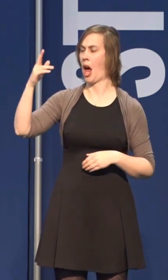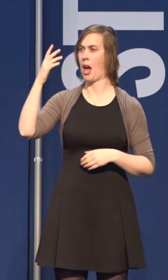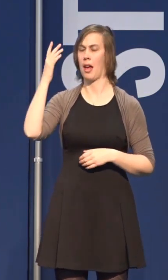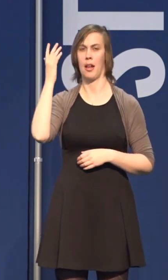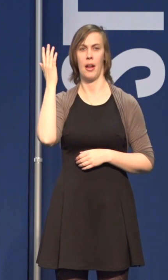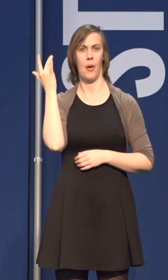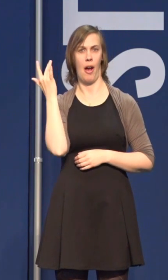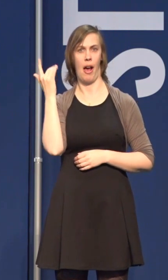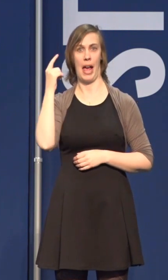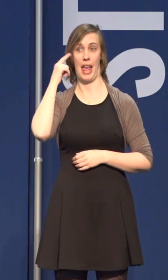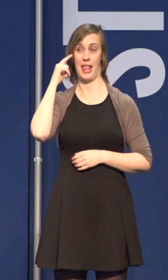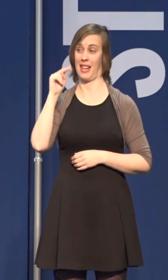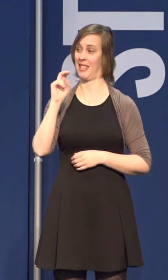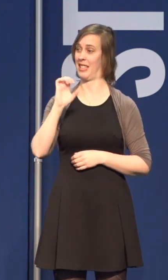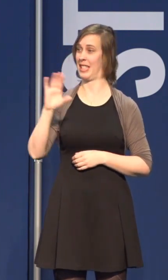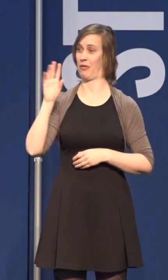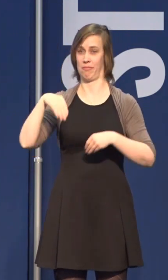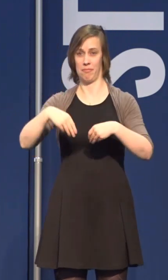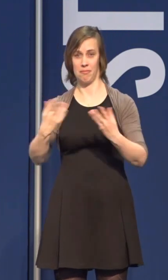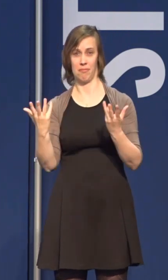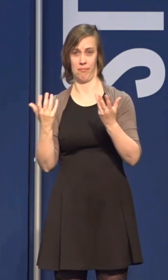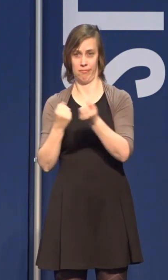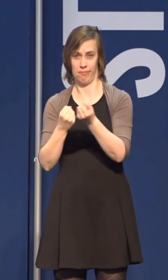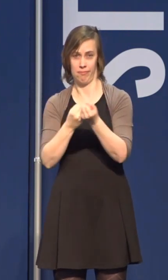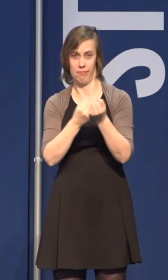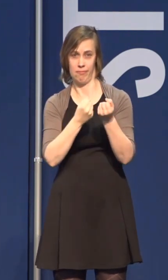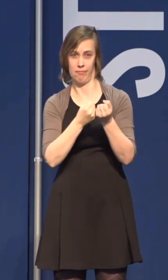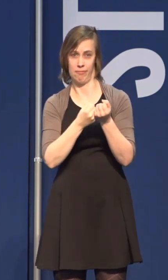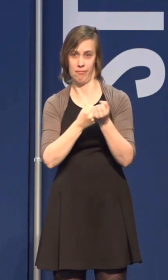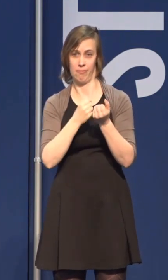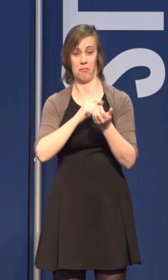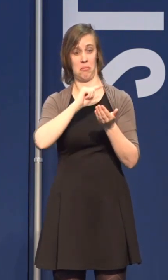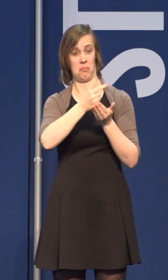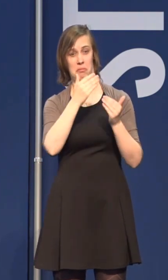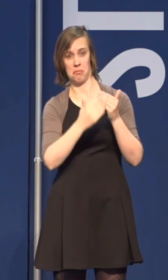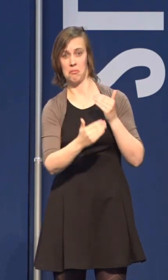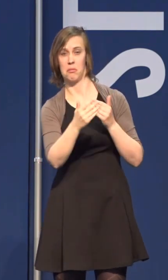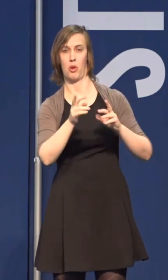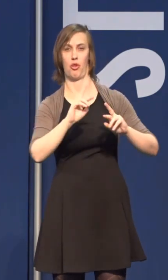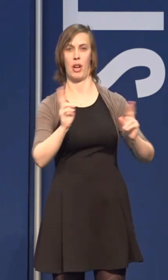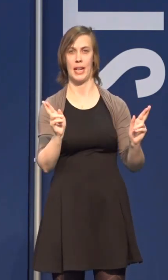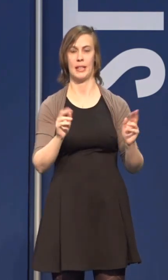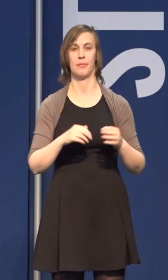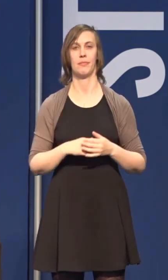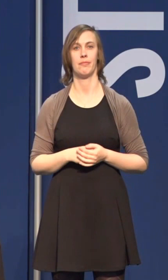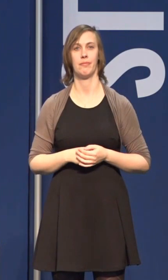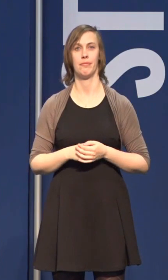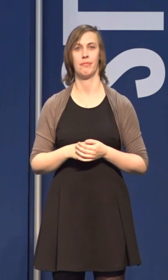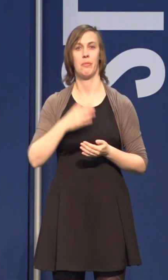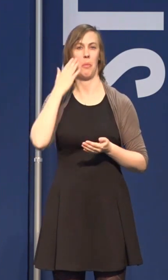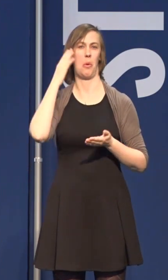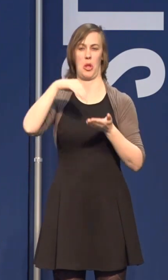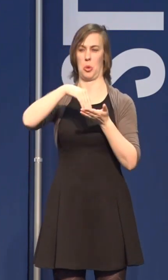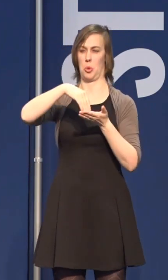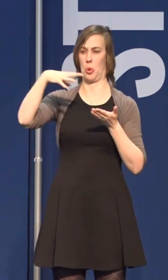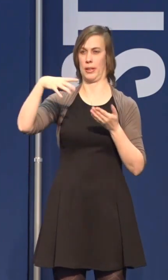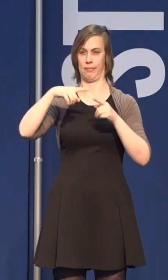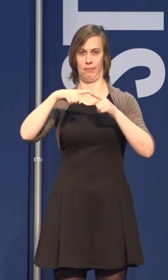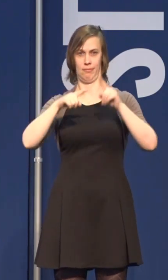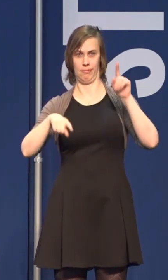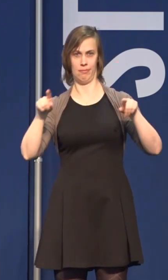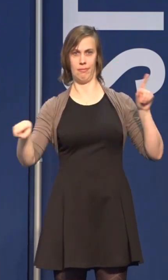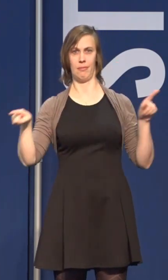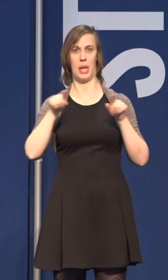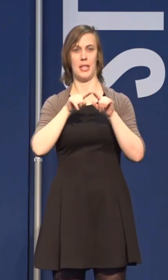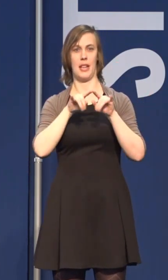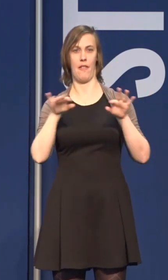and opportunities they provided us with. All of the students are different, and NSCC treats them all as their own